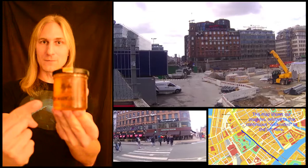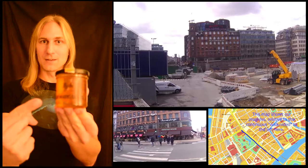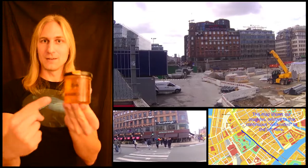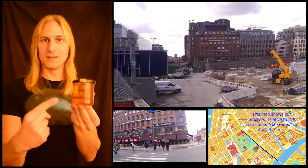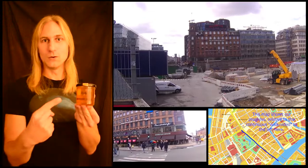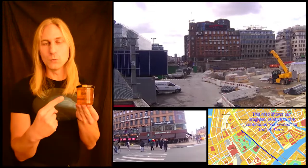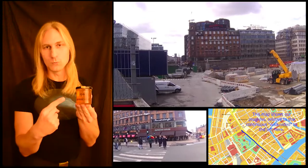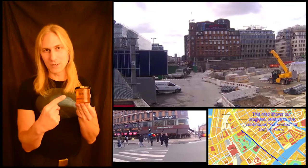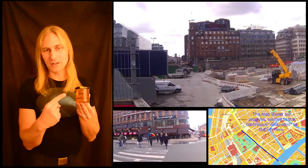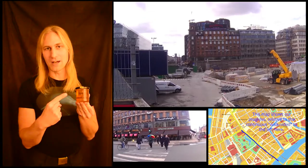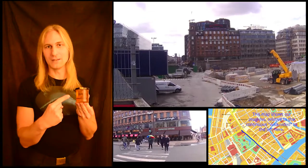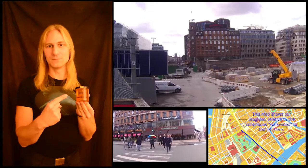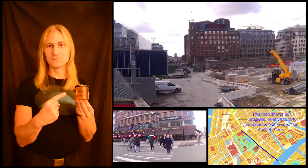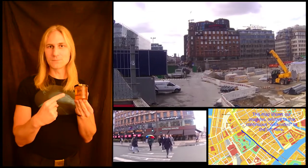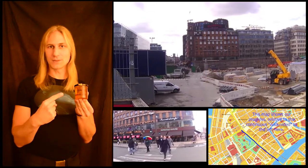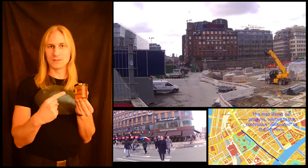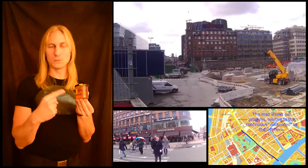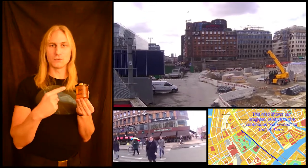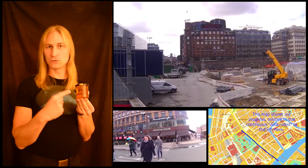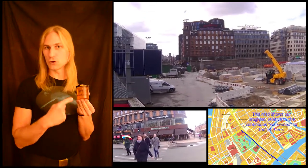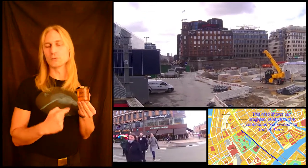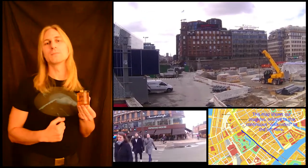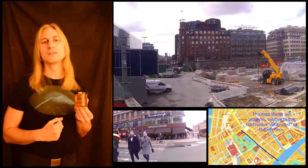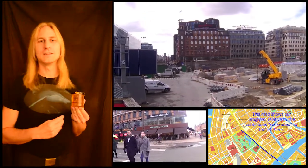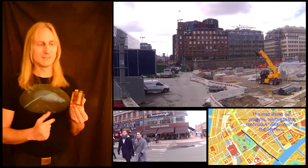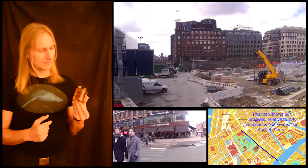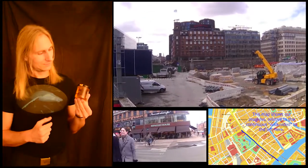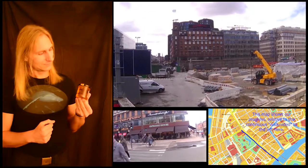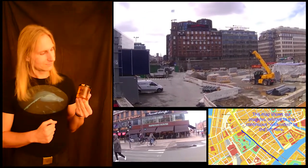honey that I wanted to show you.